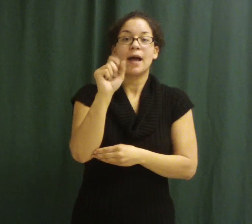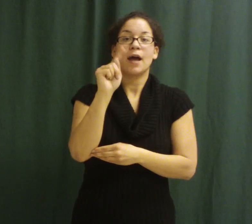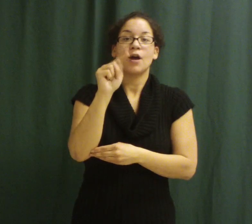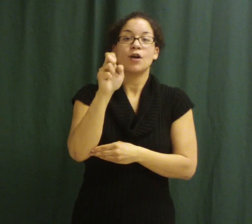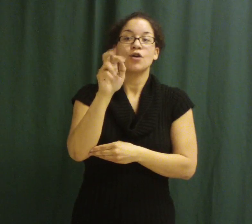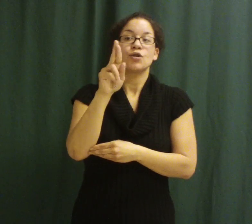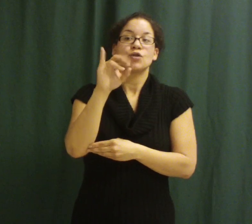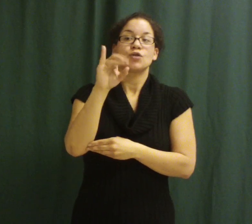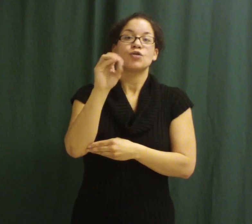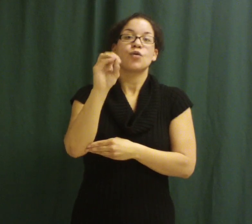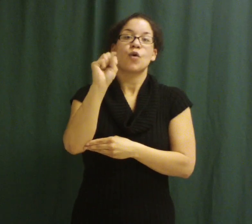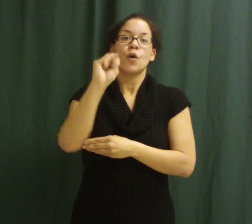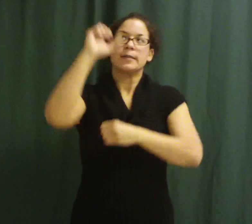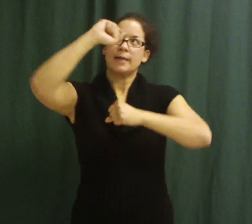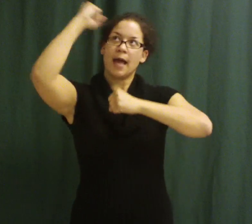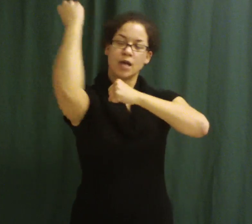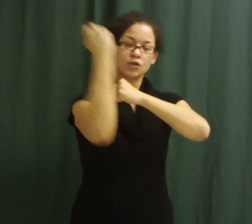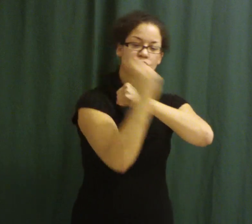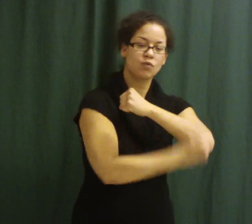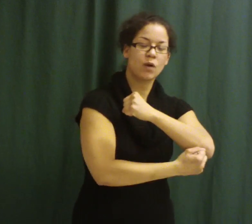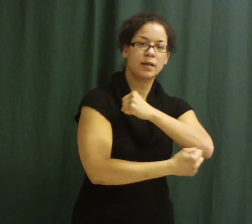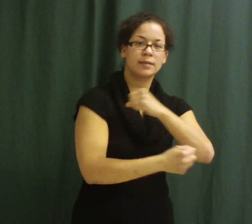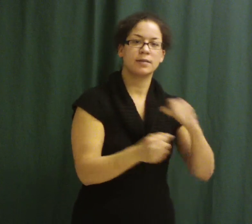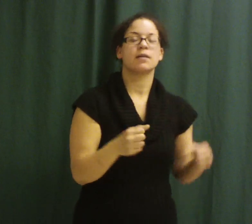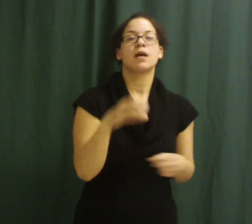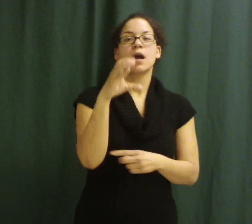comets, and meteoroids,